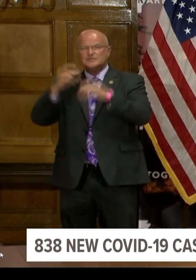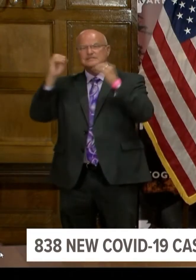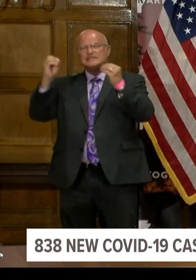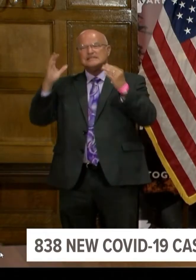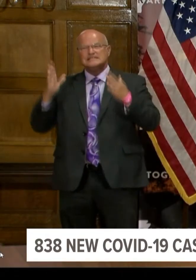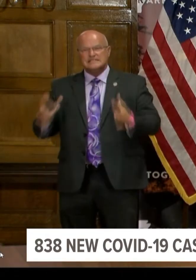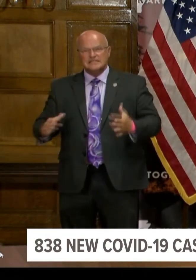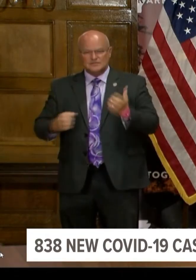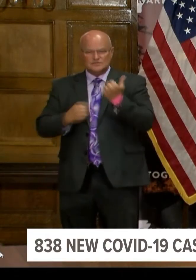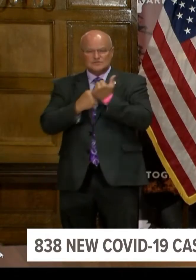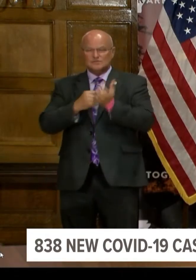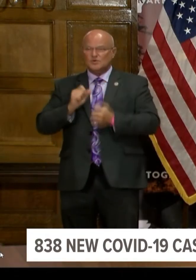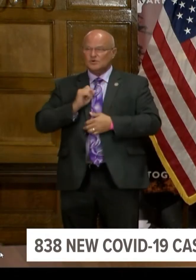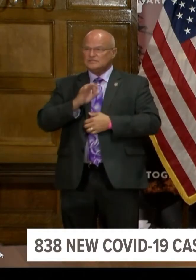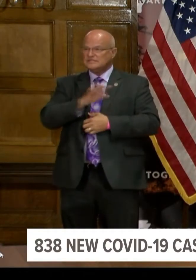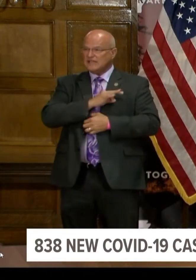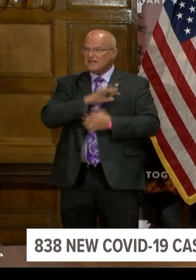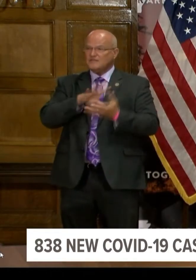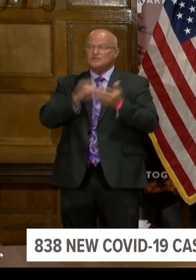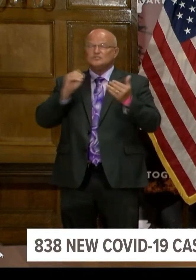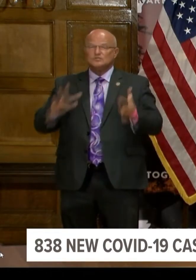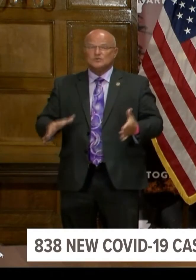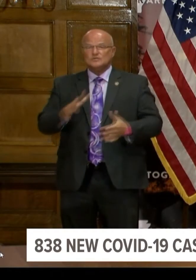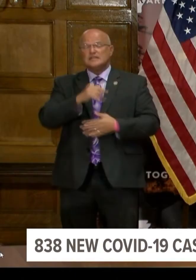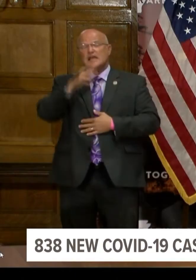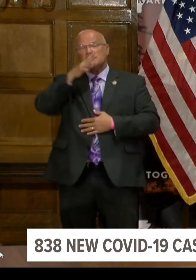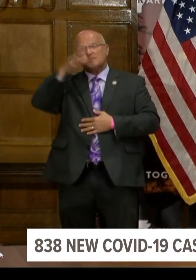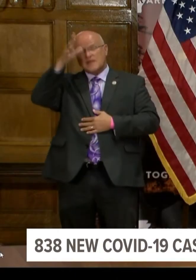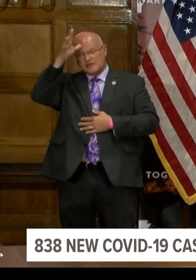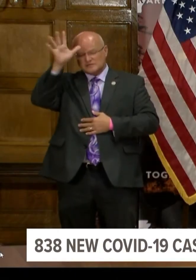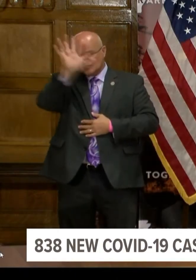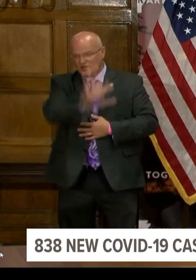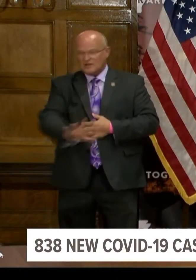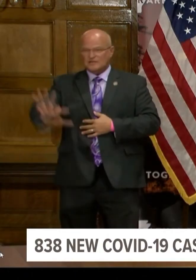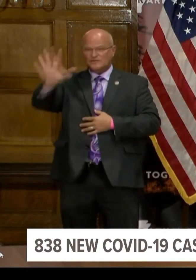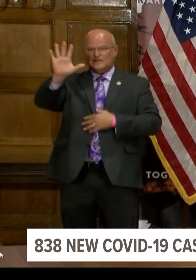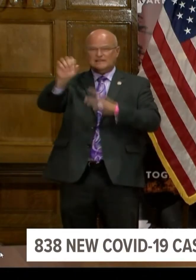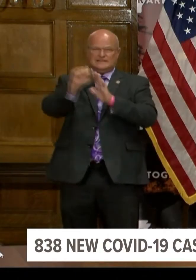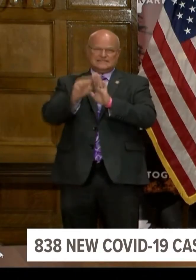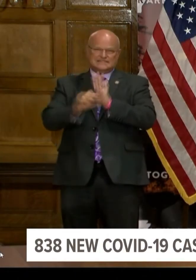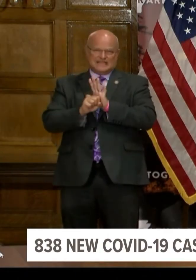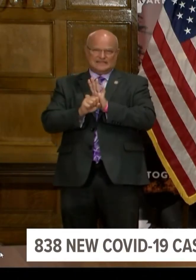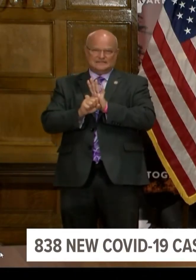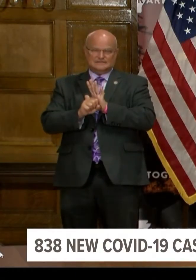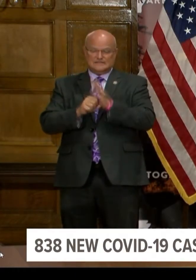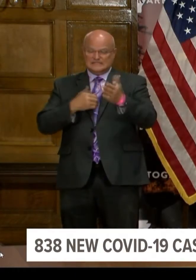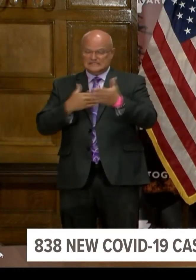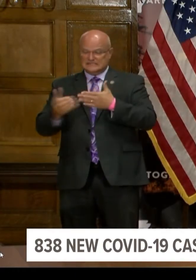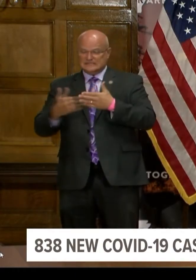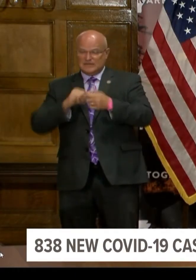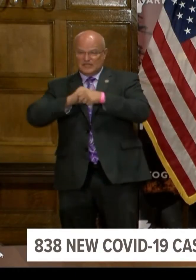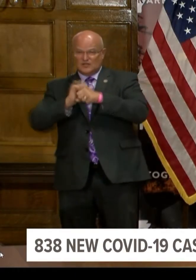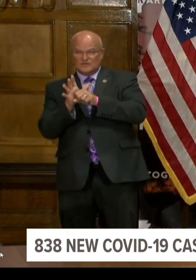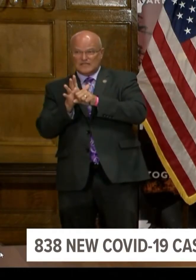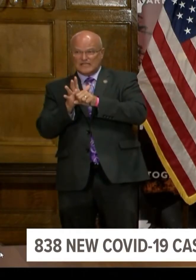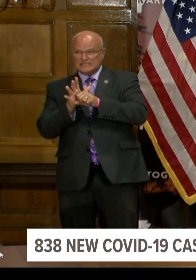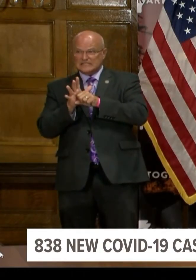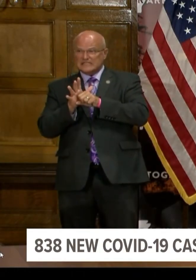educators, support staff, students and parents across the state because despite COVID-19, despite